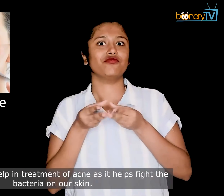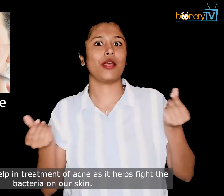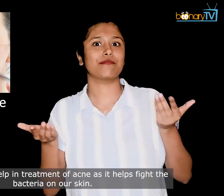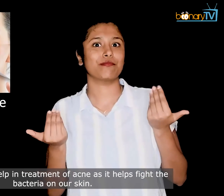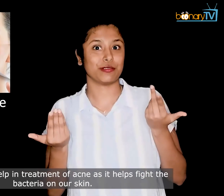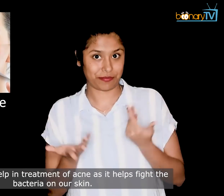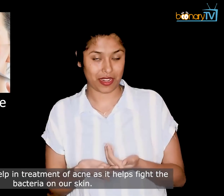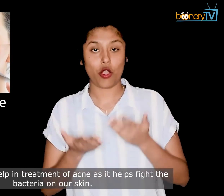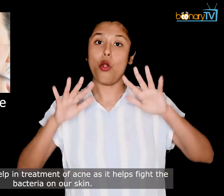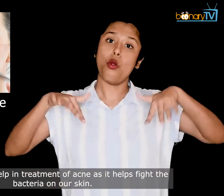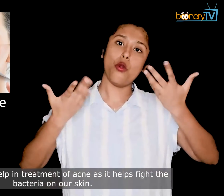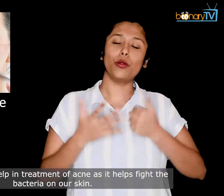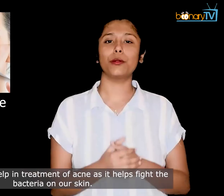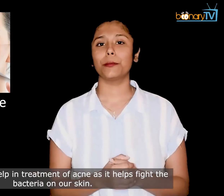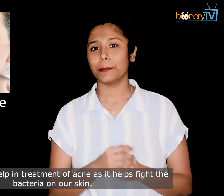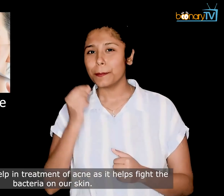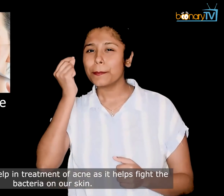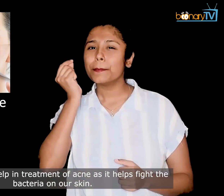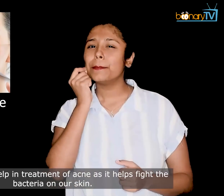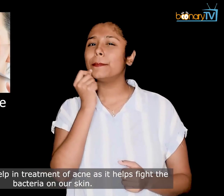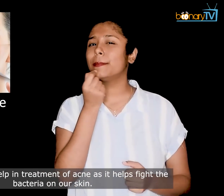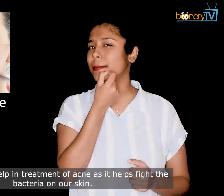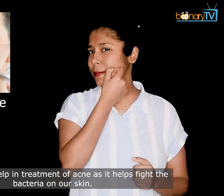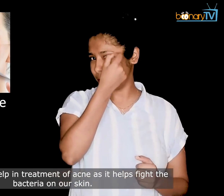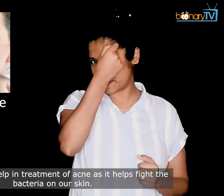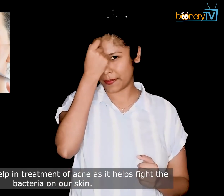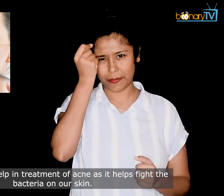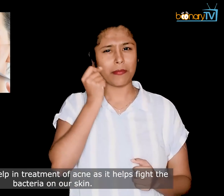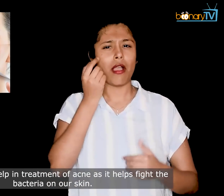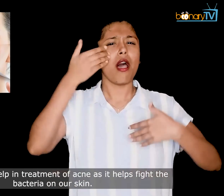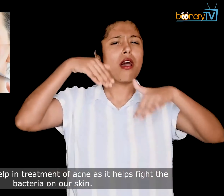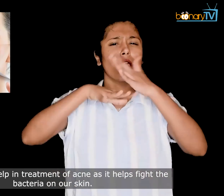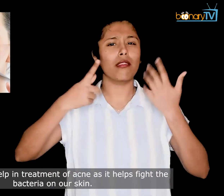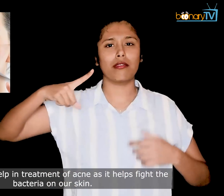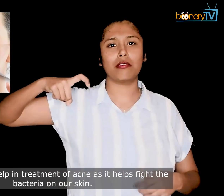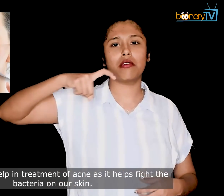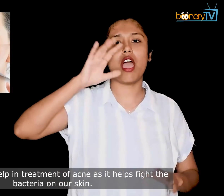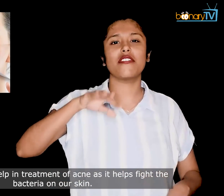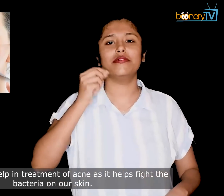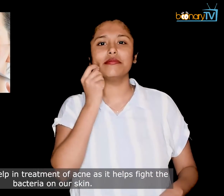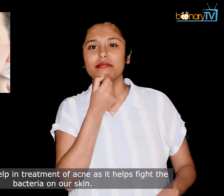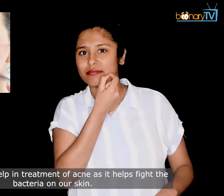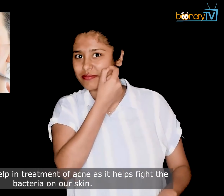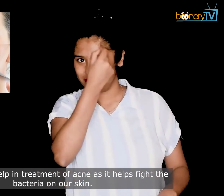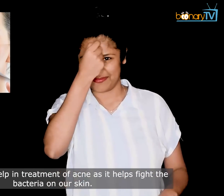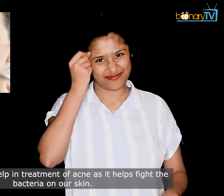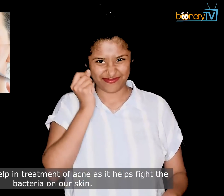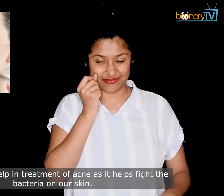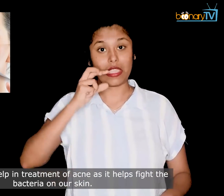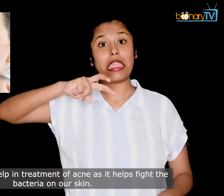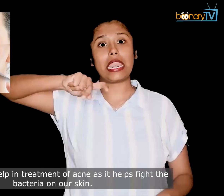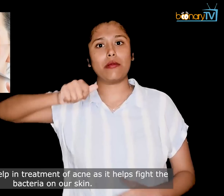treatment of acne, as it helps fight the bacteria on our